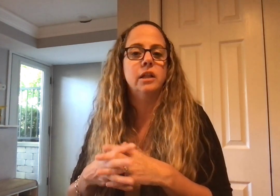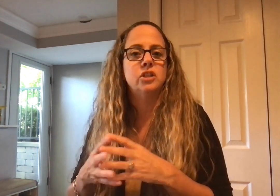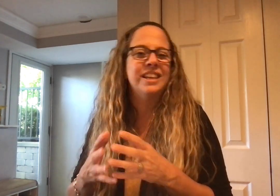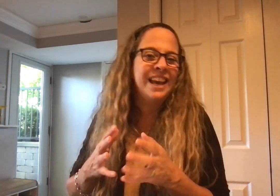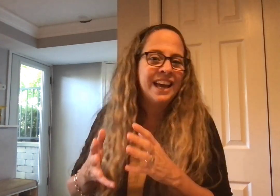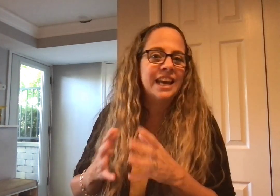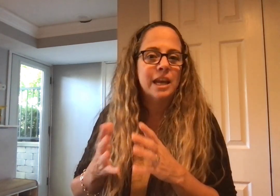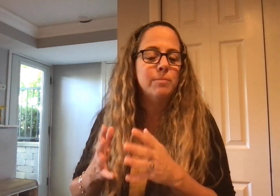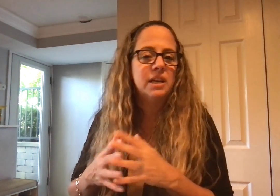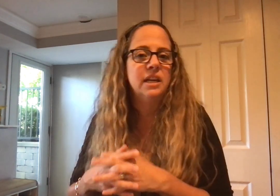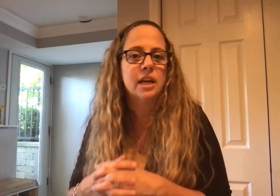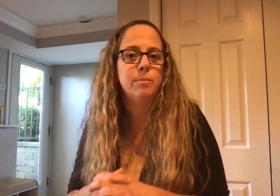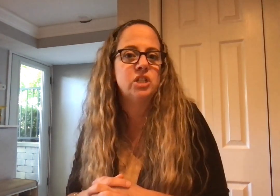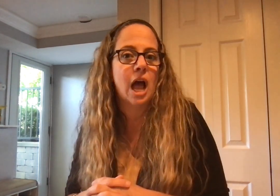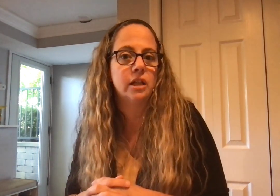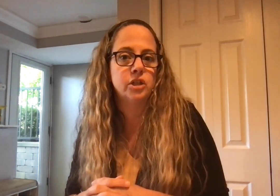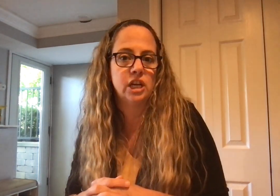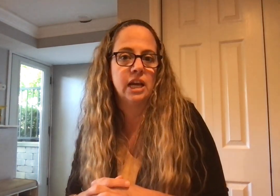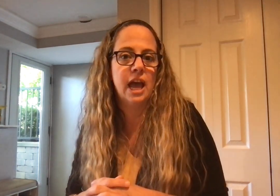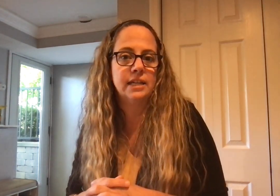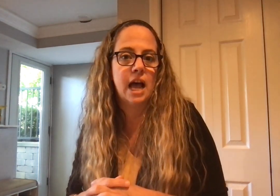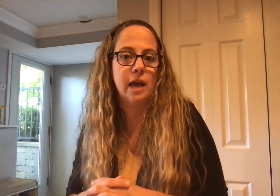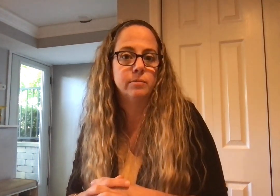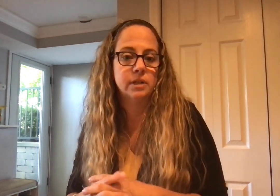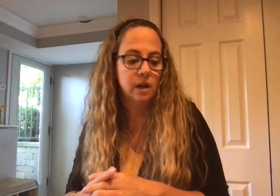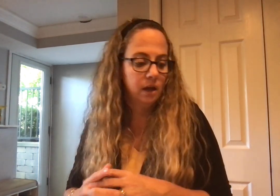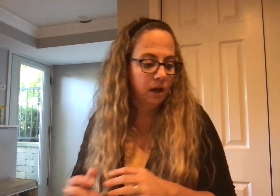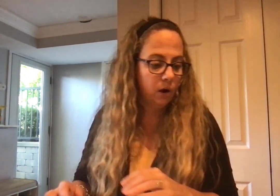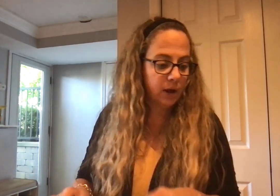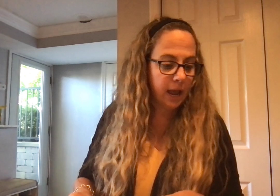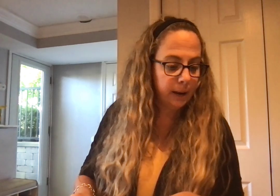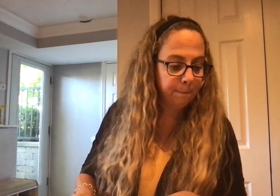that it can be challenging at times. Okay.